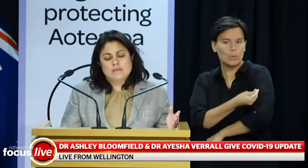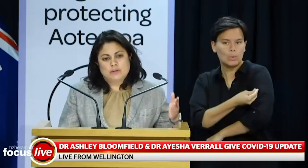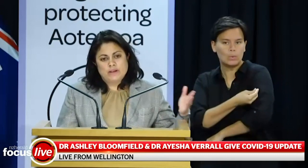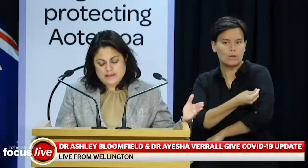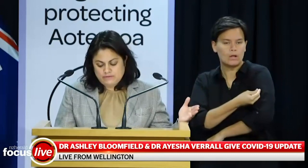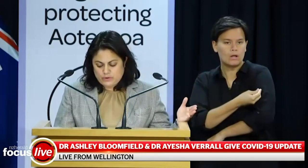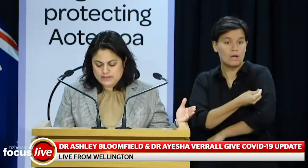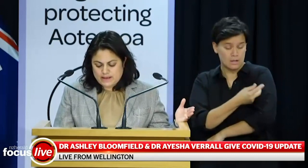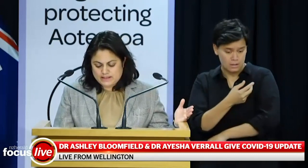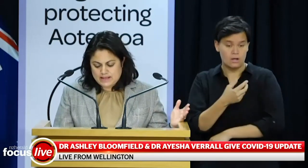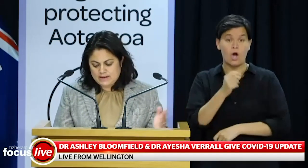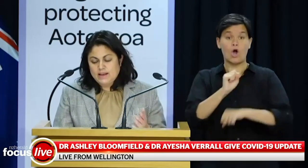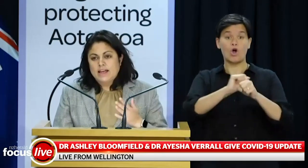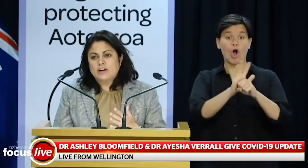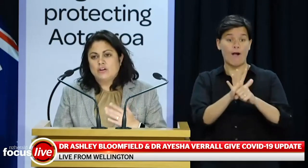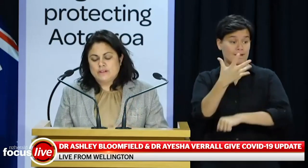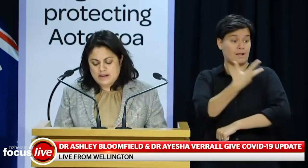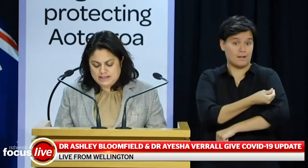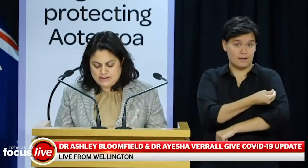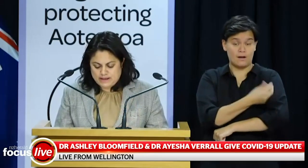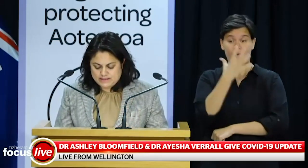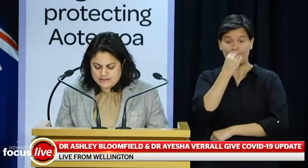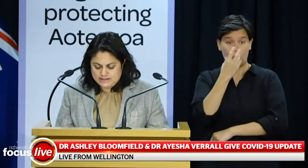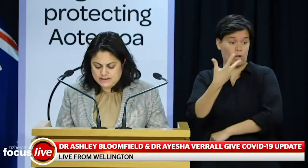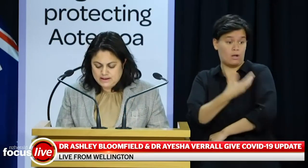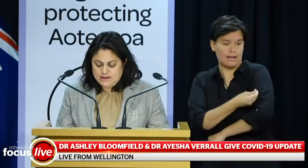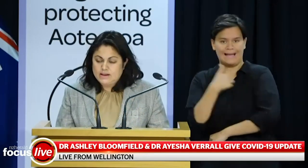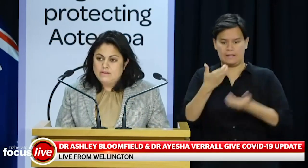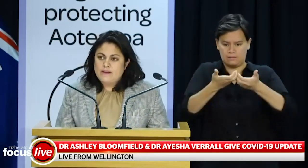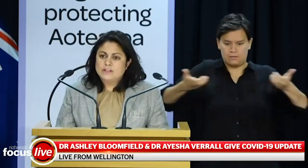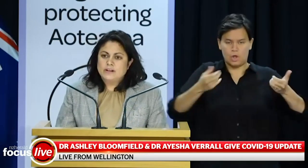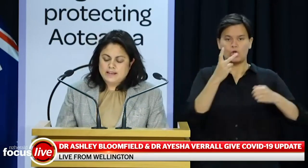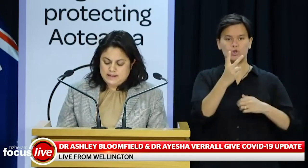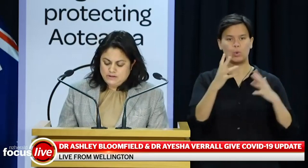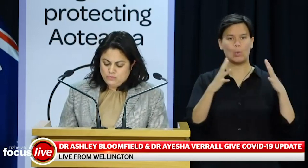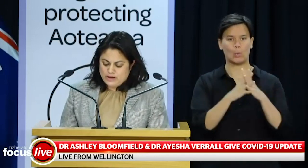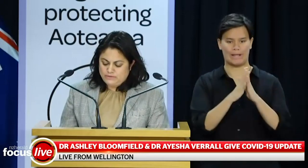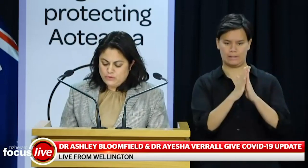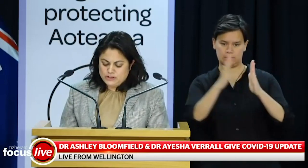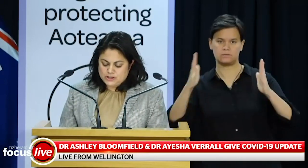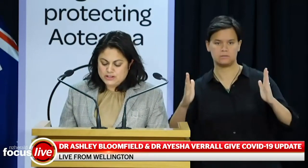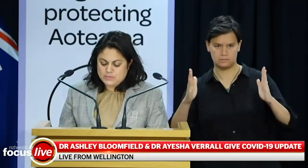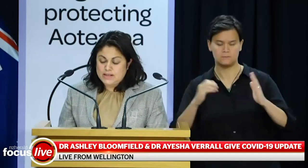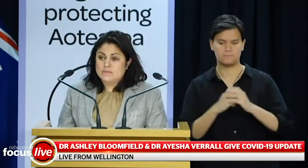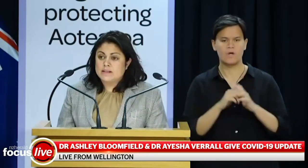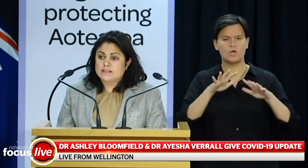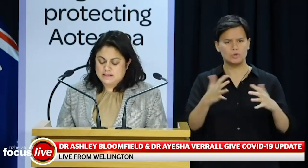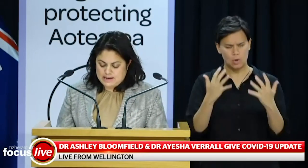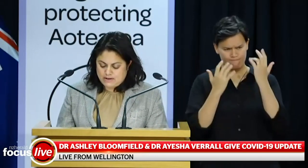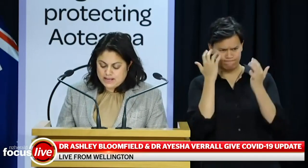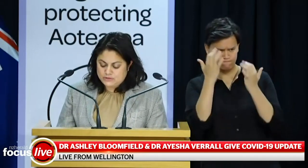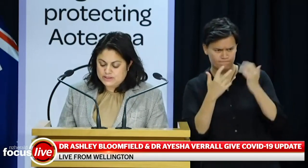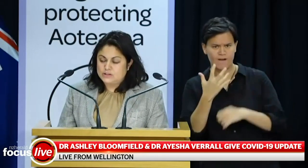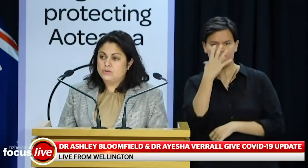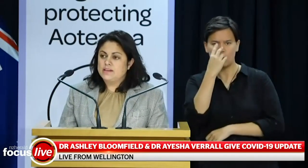gap between the influenza vaccine and COVID-19 vaccines. Factoring in when flu injections are being administered